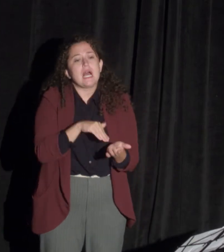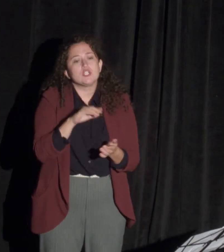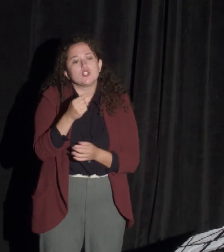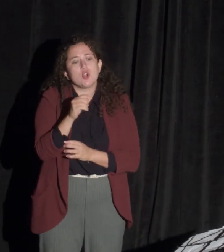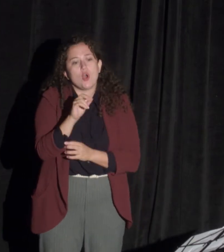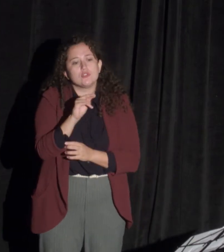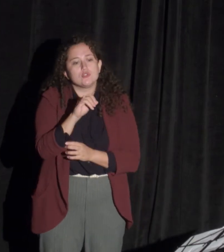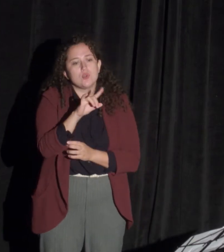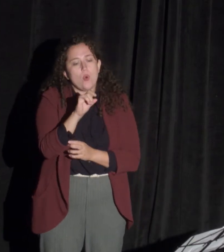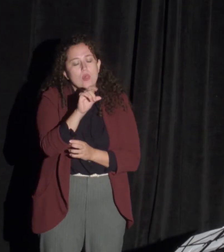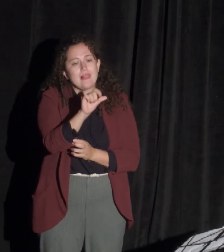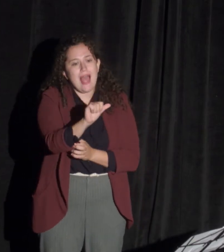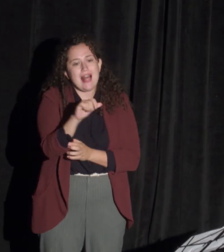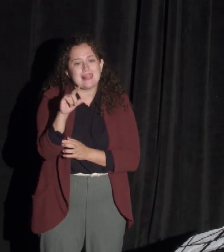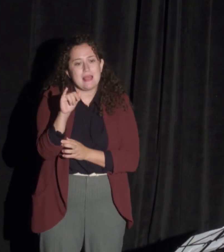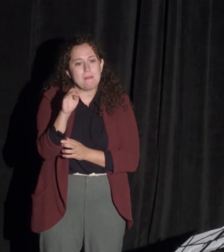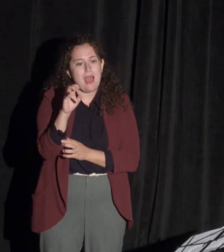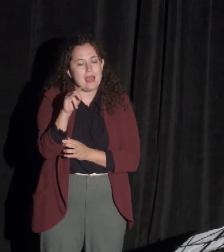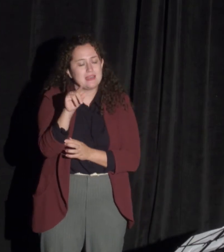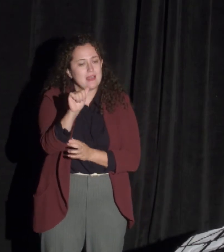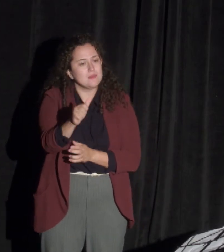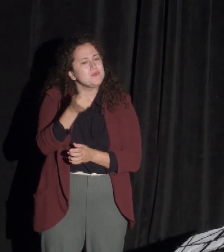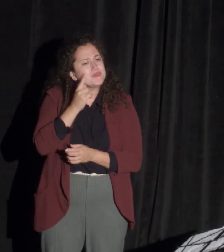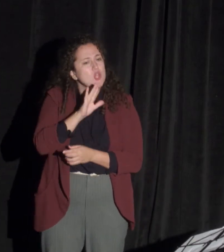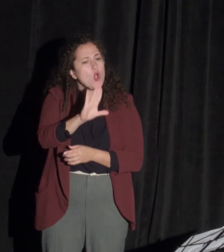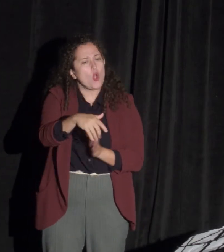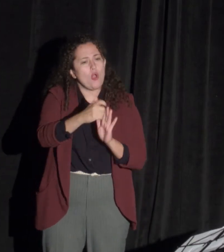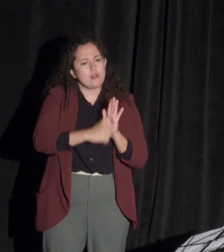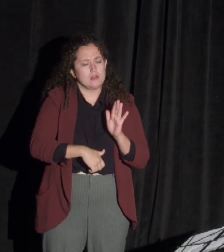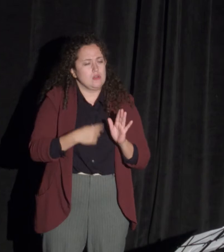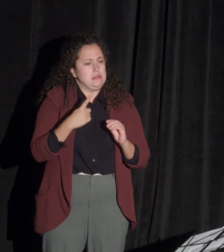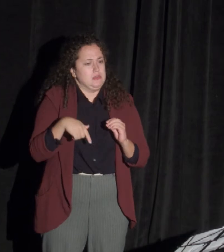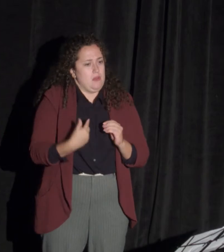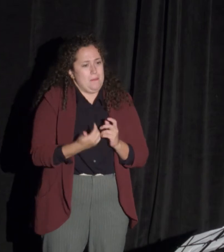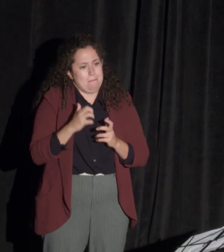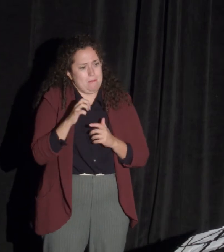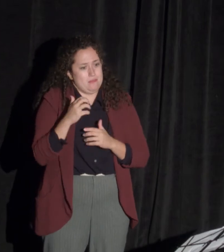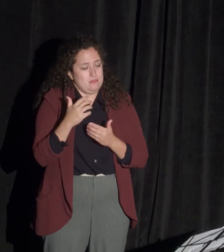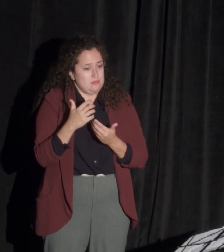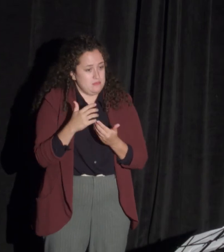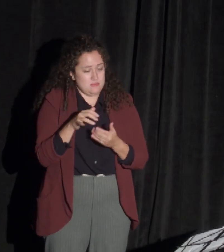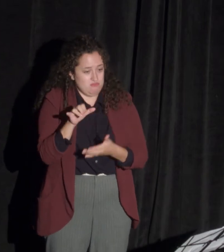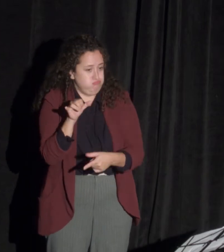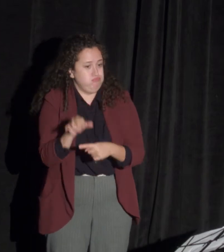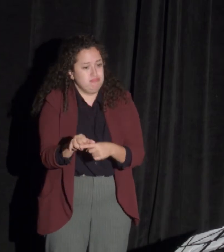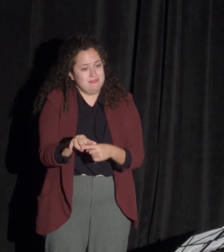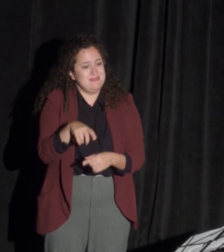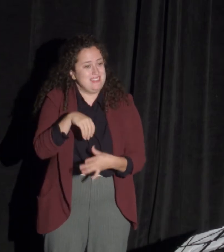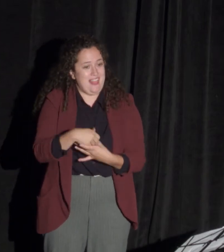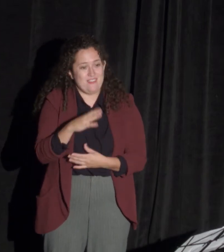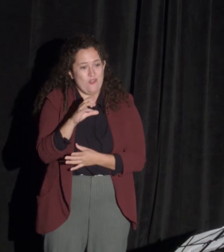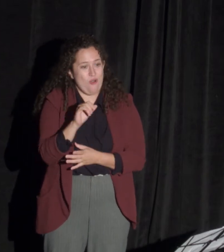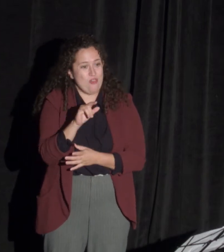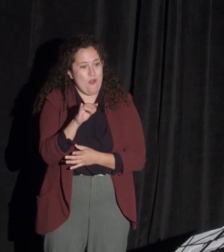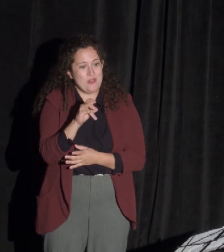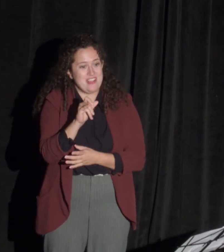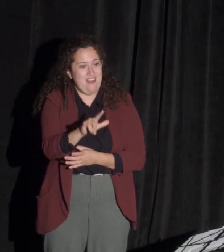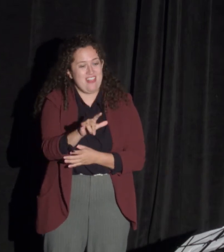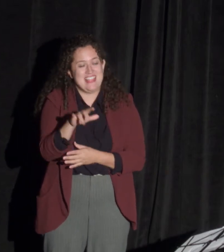called Beyond Exotization and Likeness, Alterity and the Production of Sense in the Colonial Encounter. And if you open up the first page of